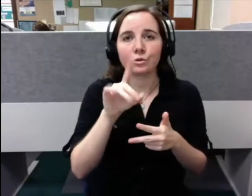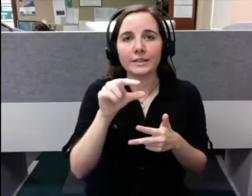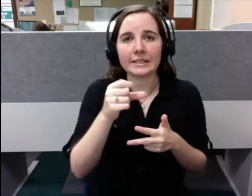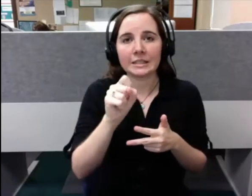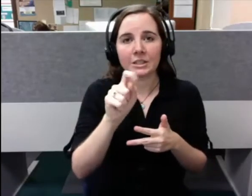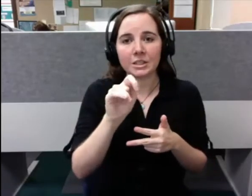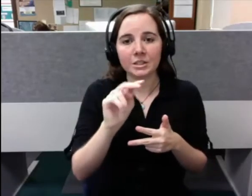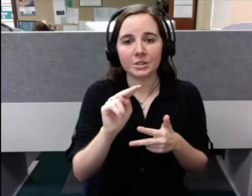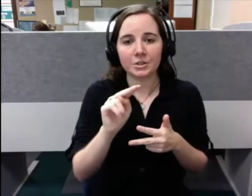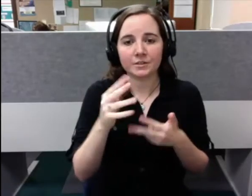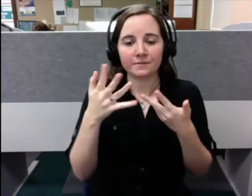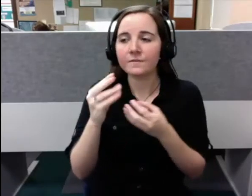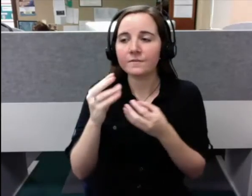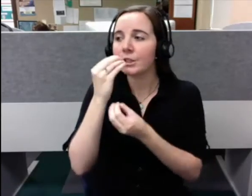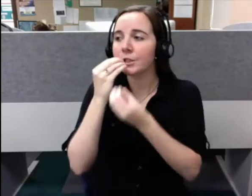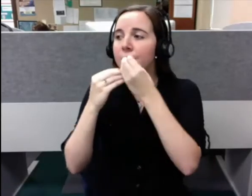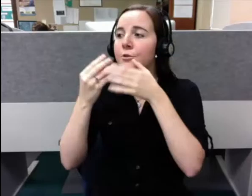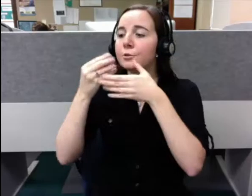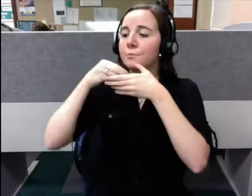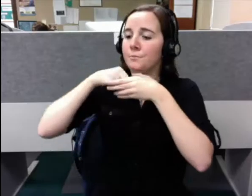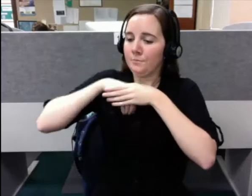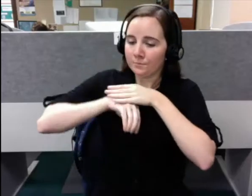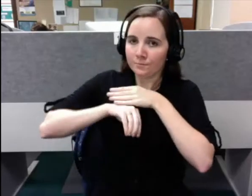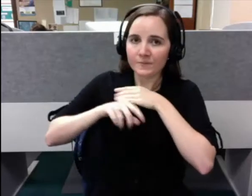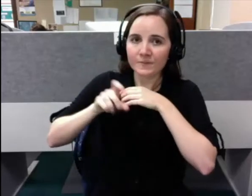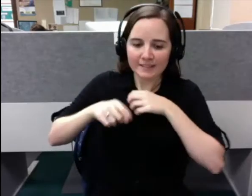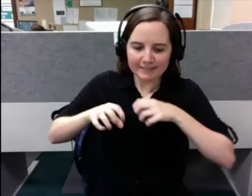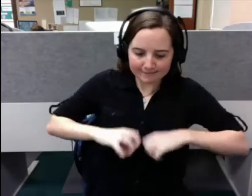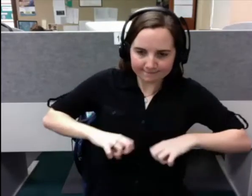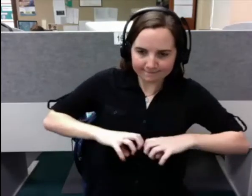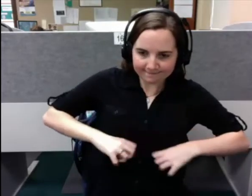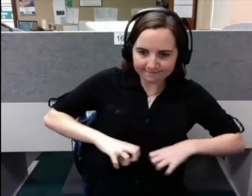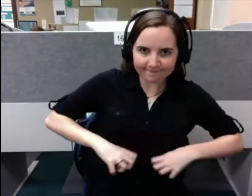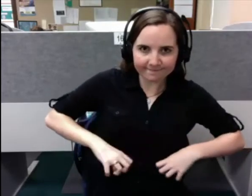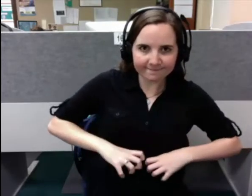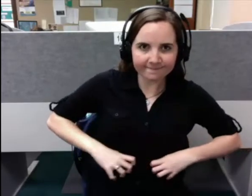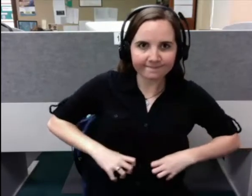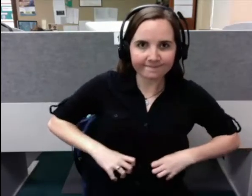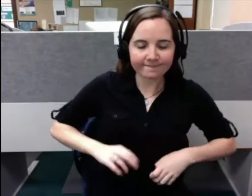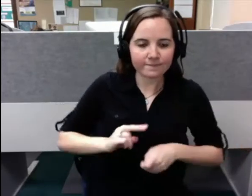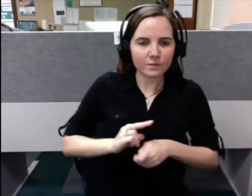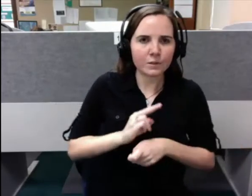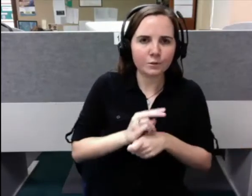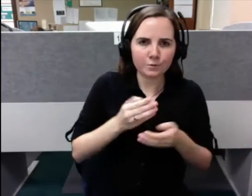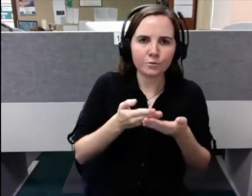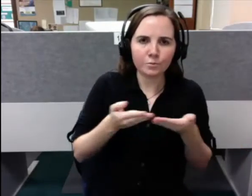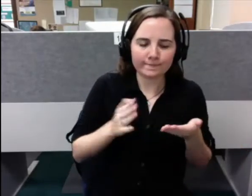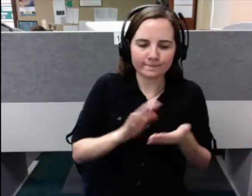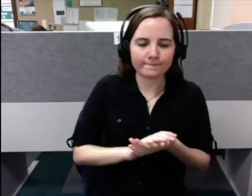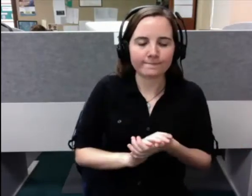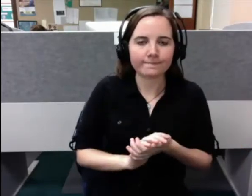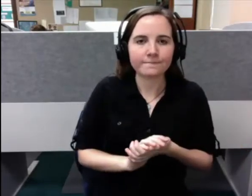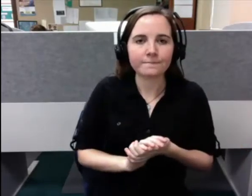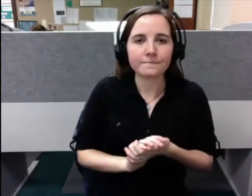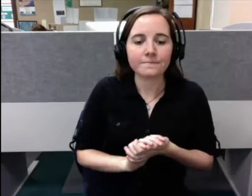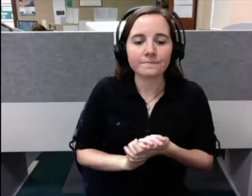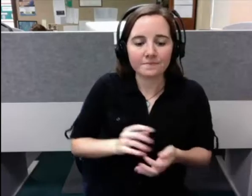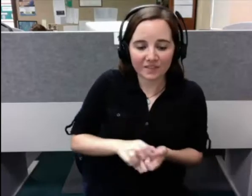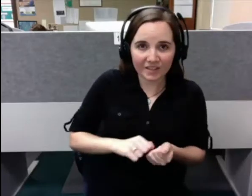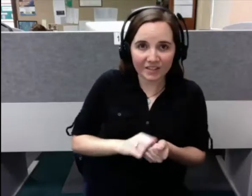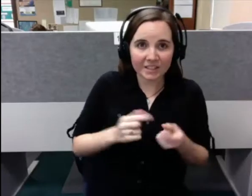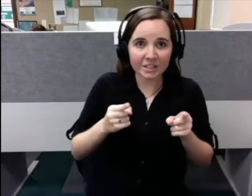true digestion. Once food and beverages enter our body, we need to be able to break them down into their smaller, usable components. Digestion